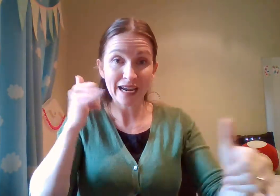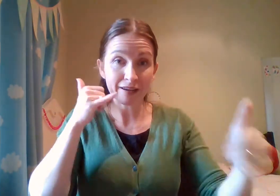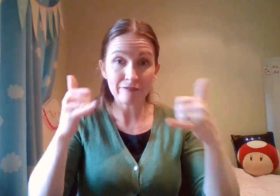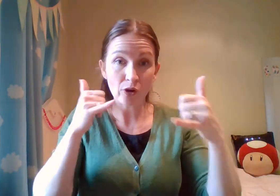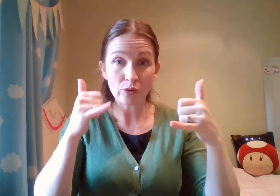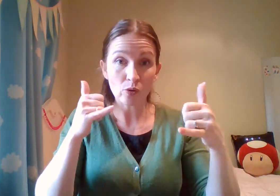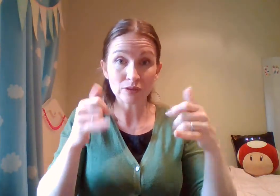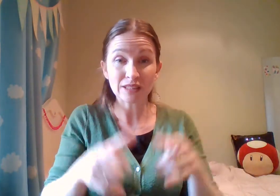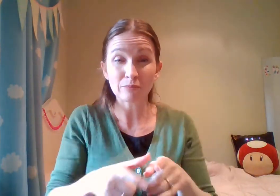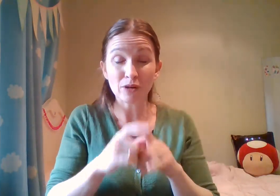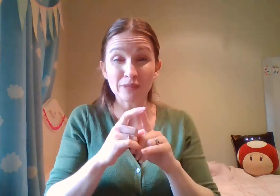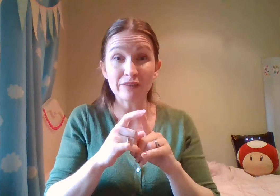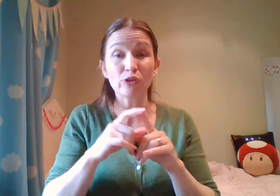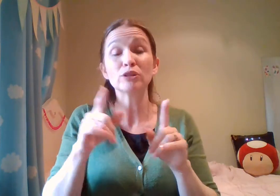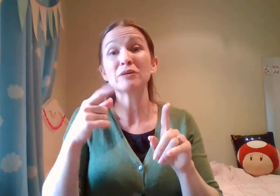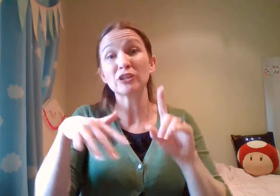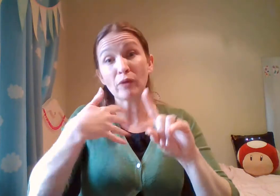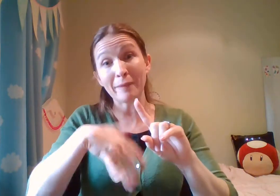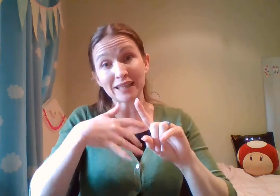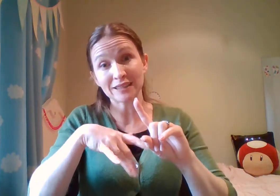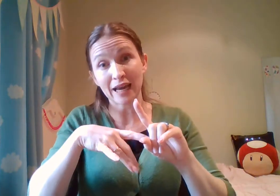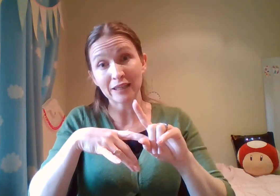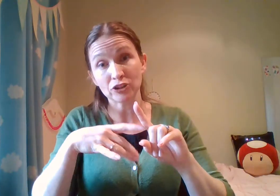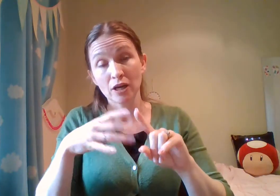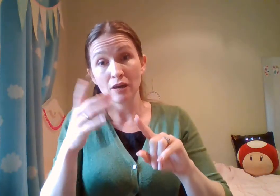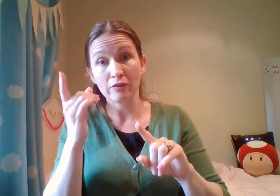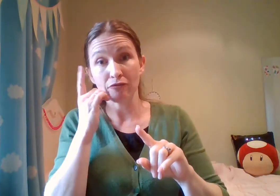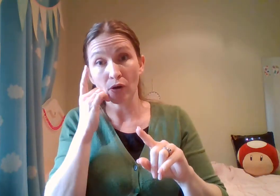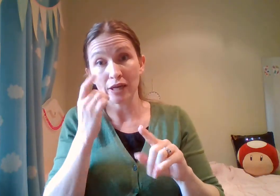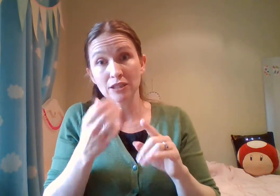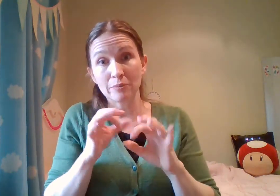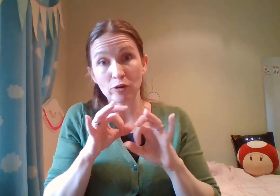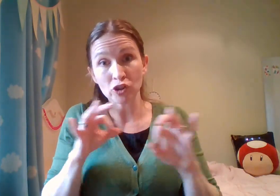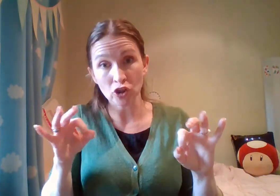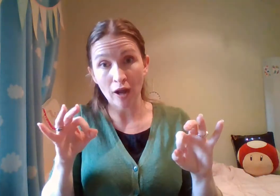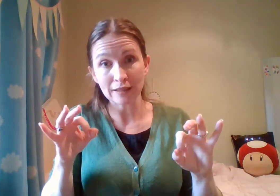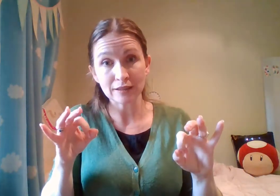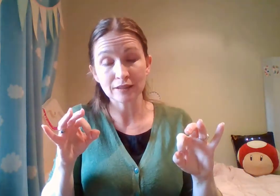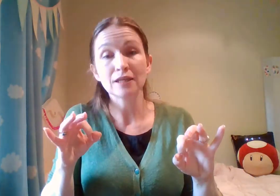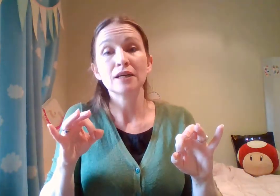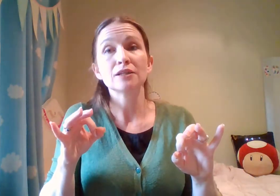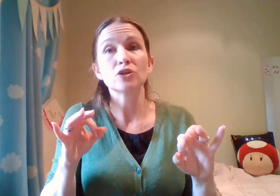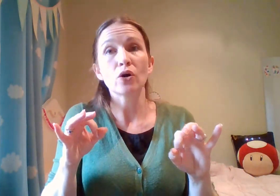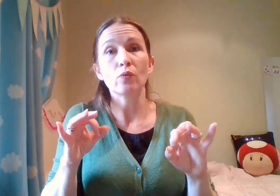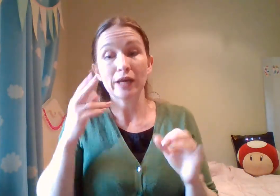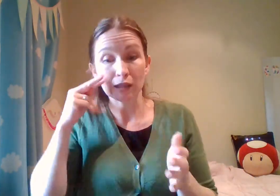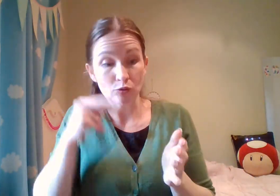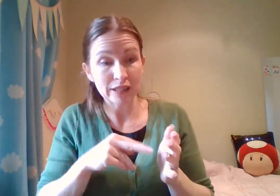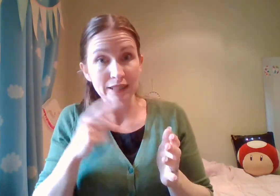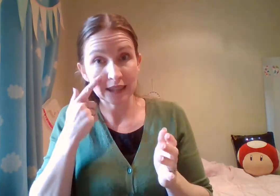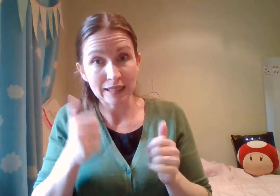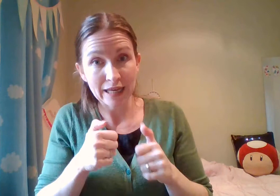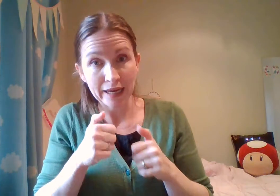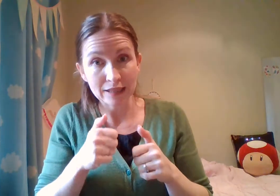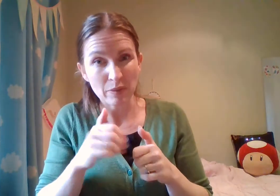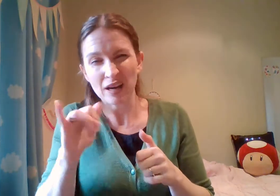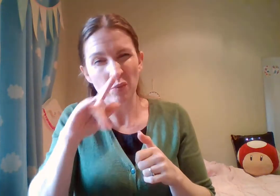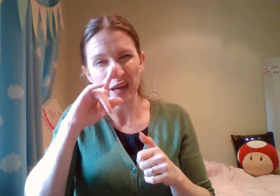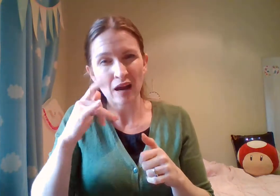Taking phone calls sometimes difficult, especially if we're backstage. The phone needs to be on silent, so we can look down and see a text, but we